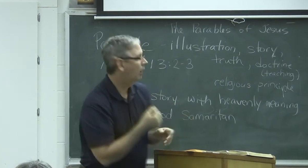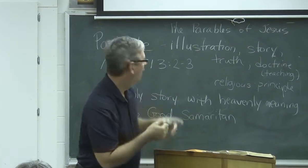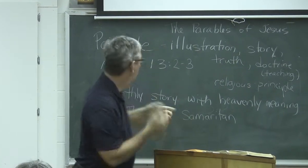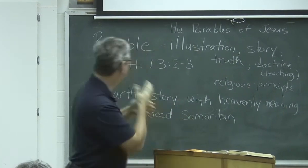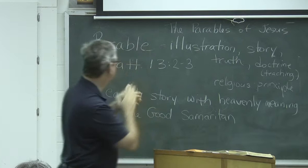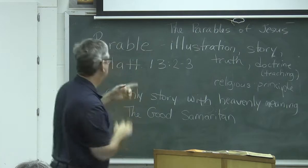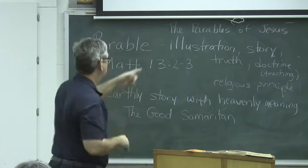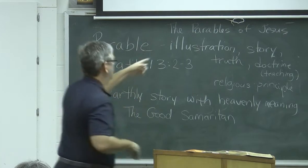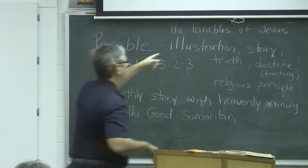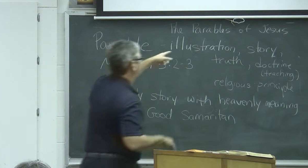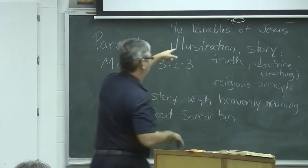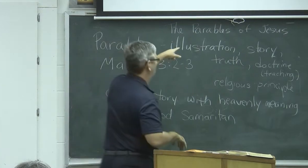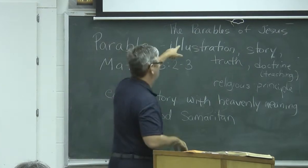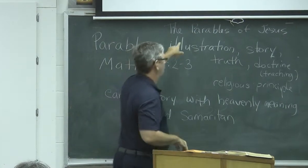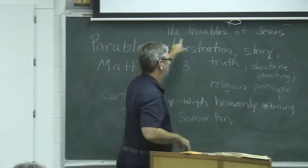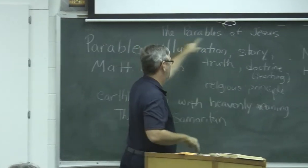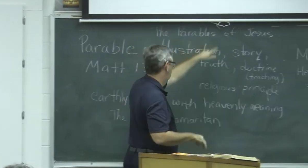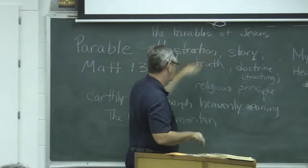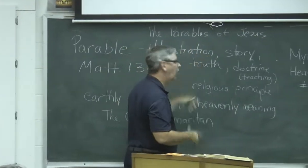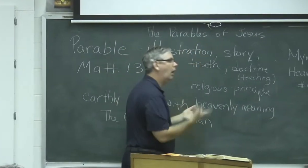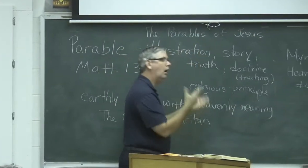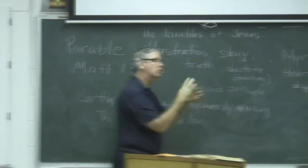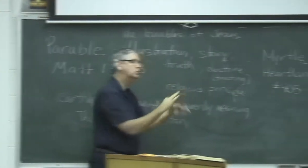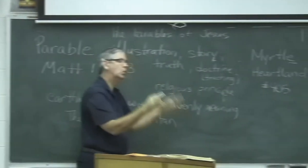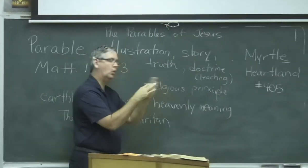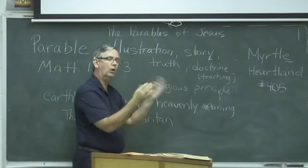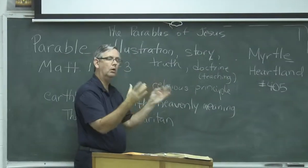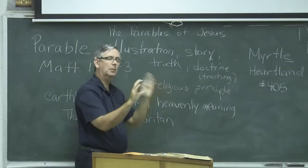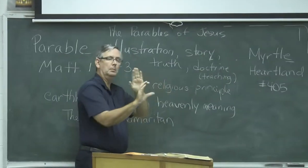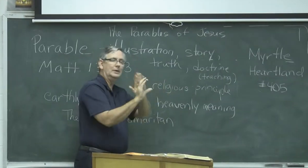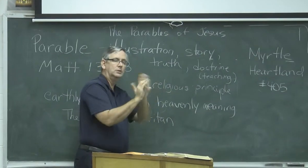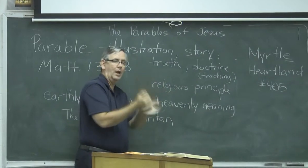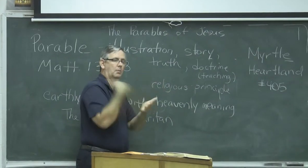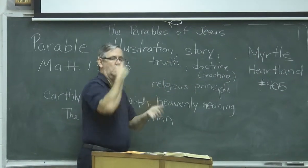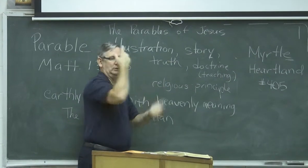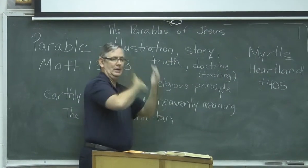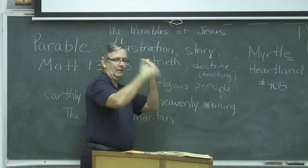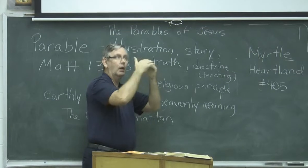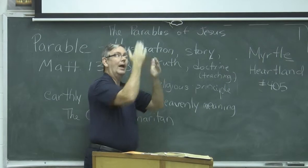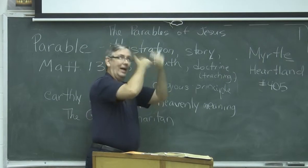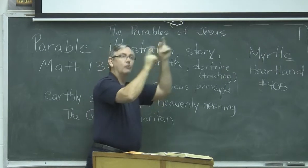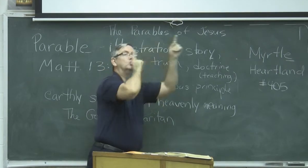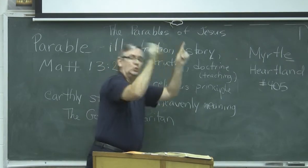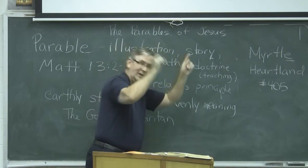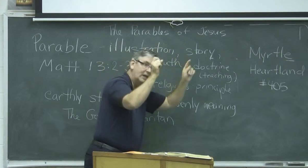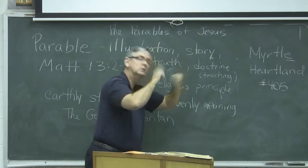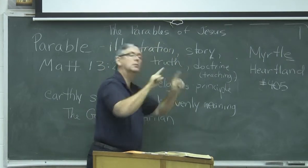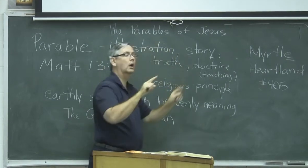are real stories too. The parables of Jesus is a story. It's a picture to help us understand something